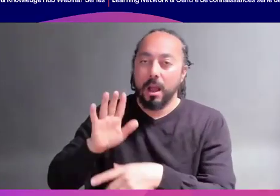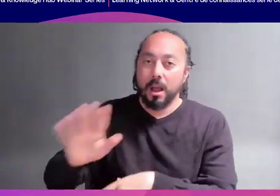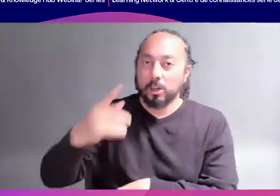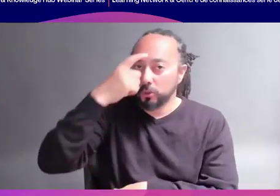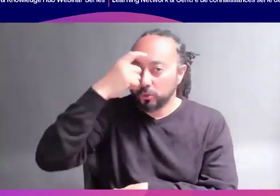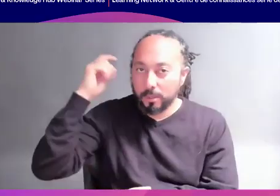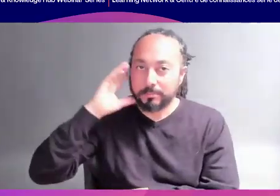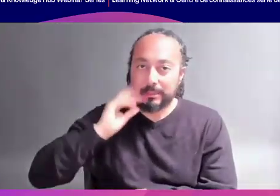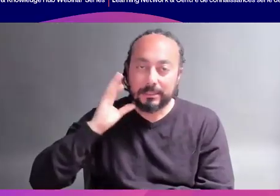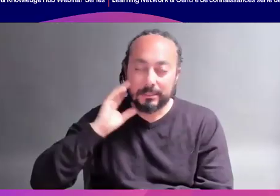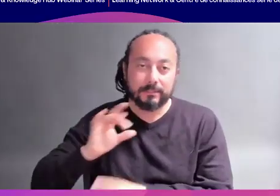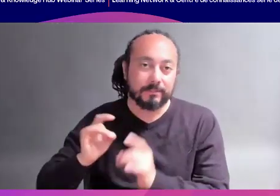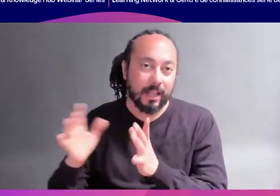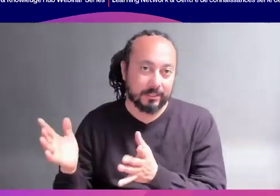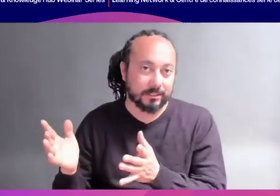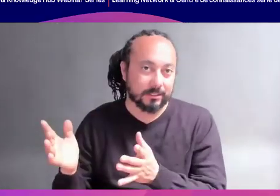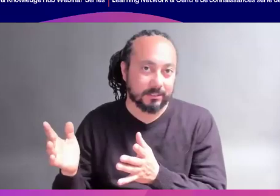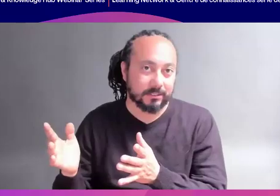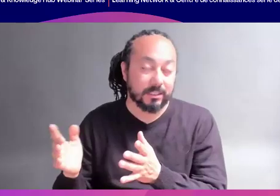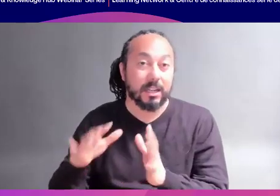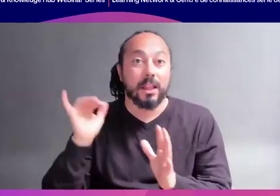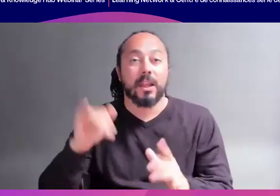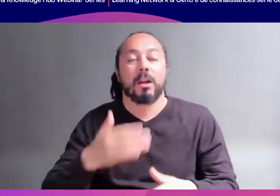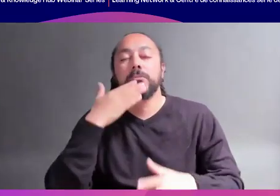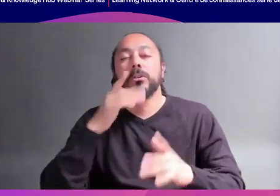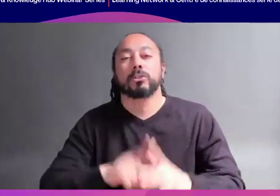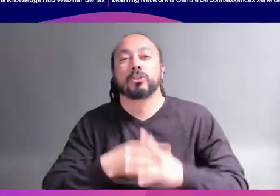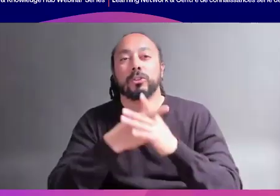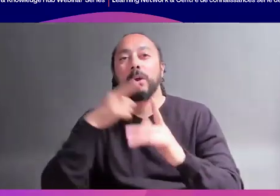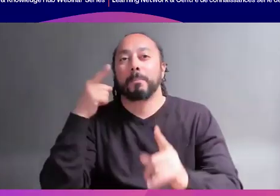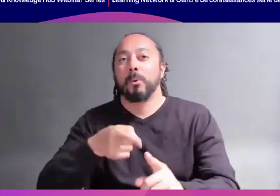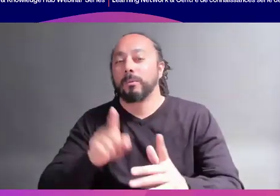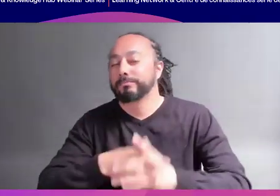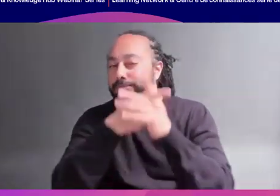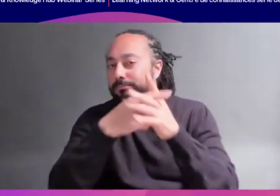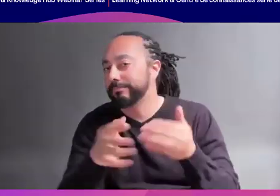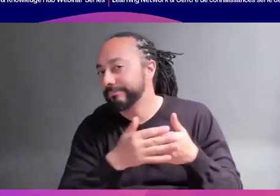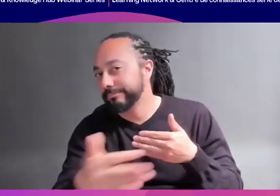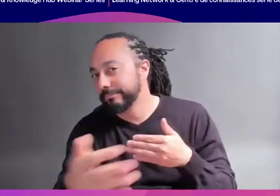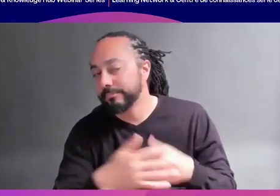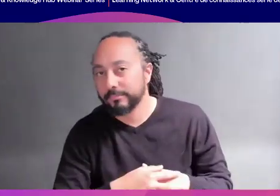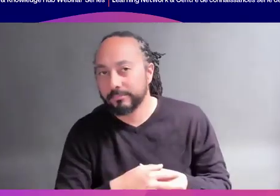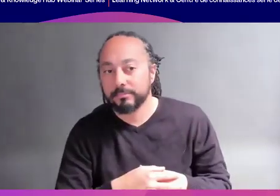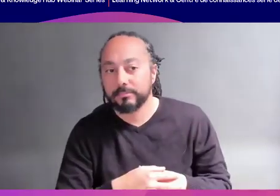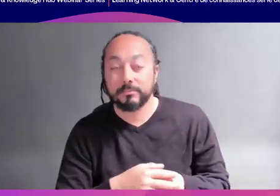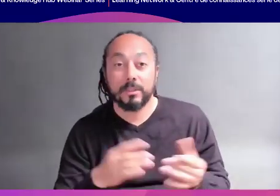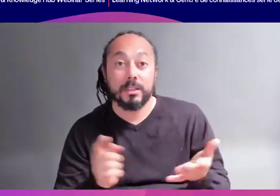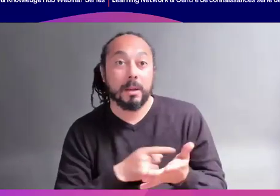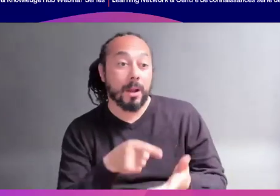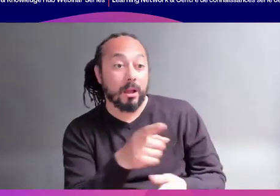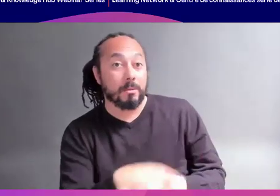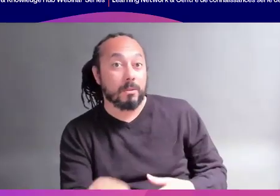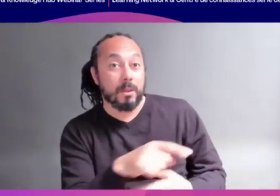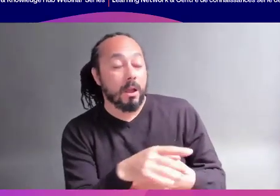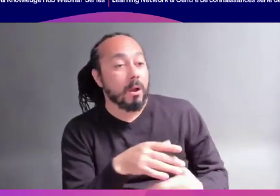is critical, because it's a jumping off point. And oftentimes, they'll talk about how they jumped